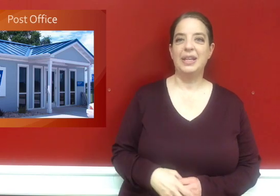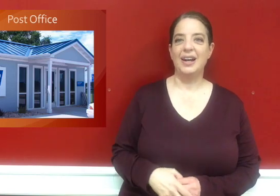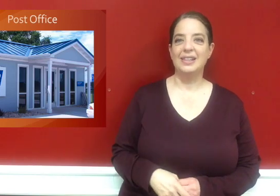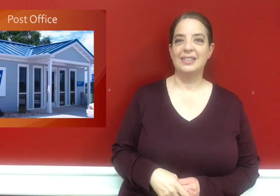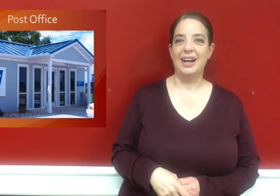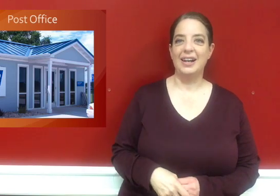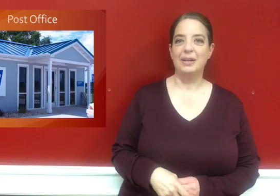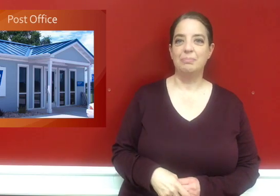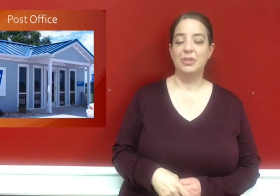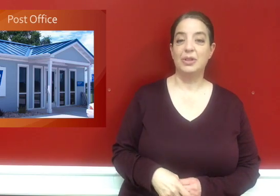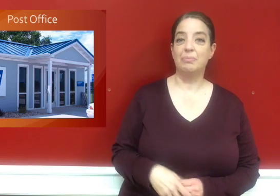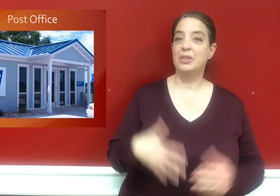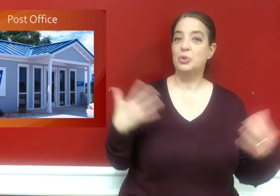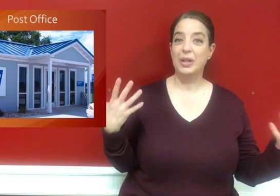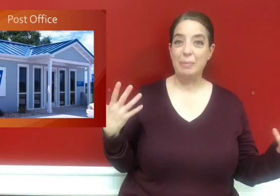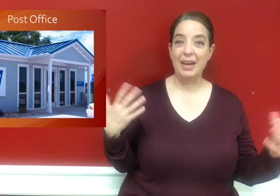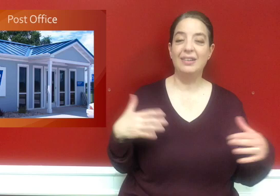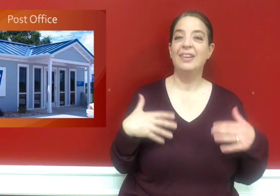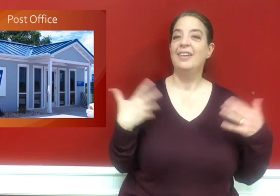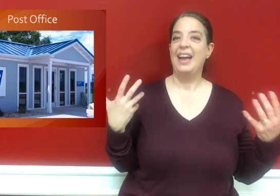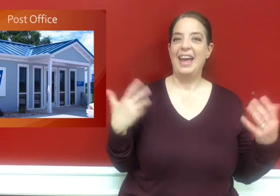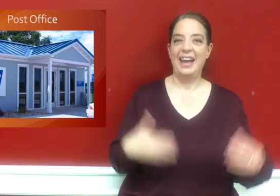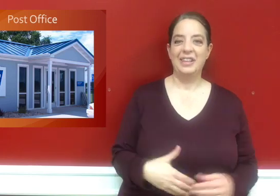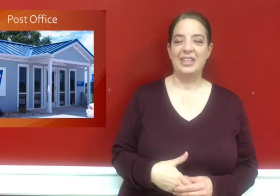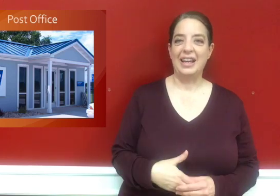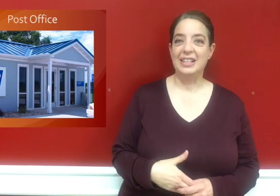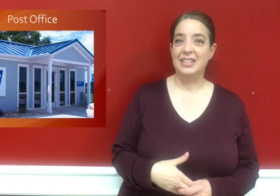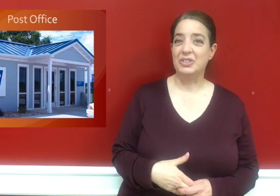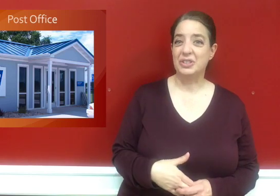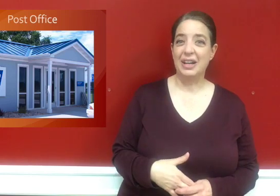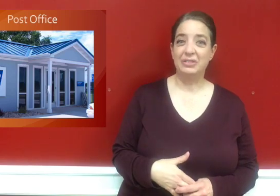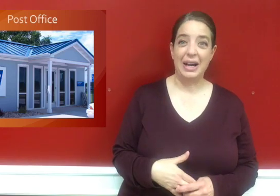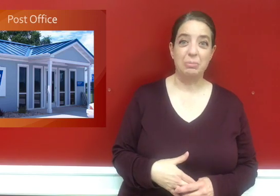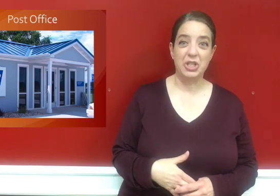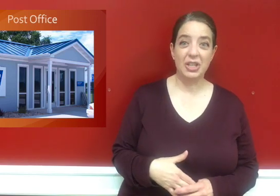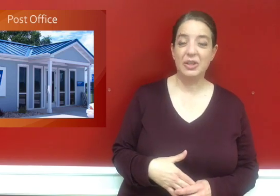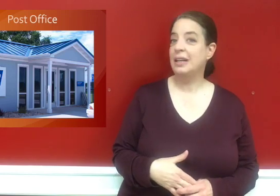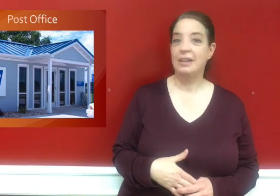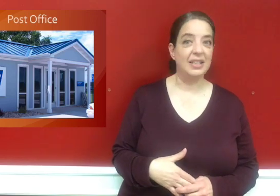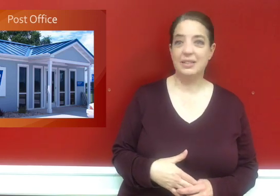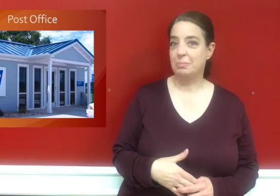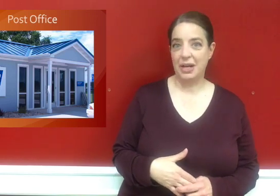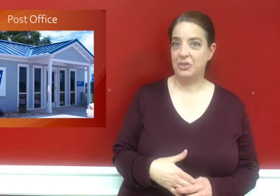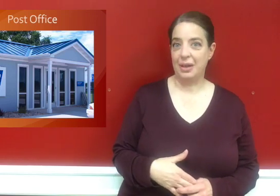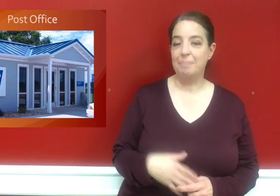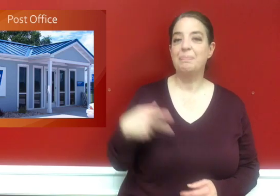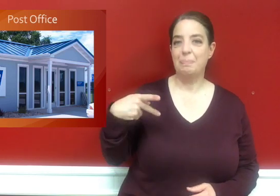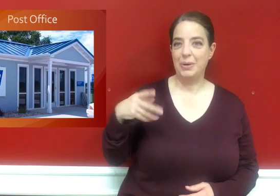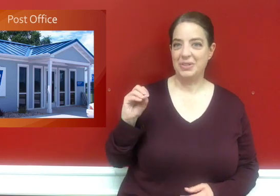because sorting mail and that kind of stuff, there's a lot of loud machinery. It doesn't bother them. Post